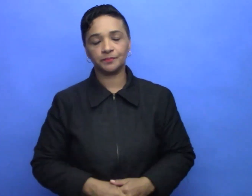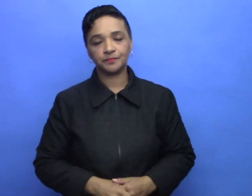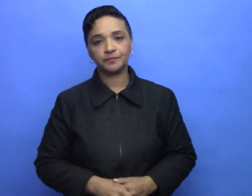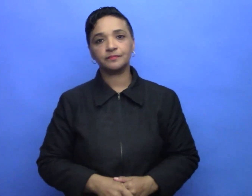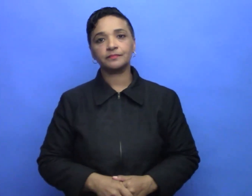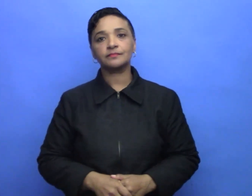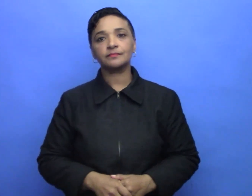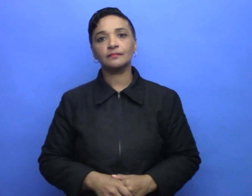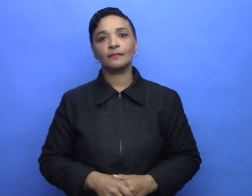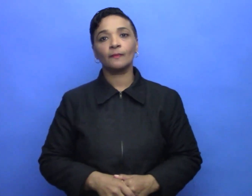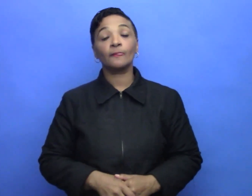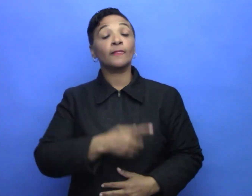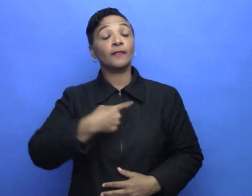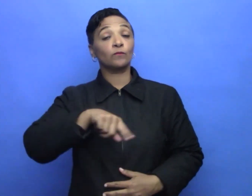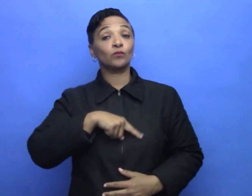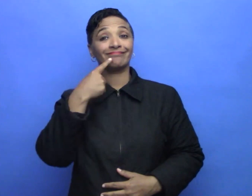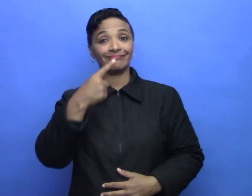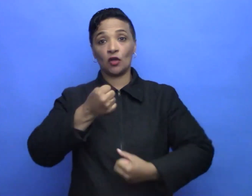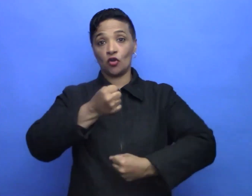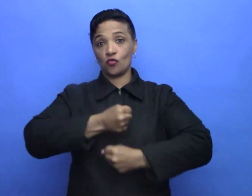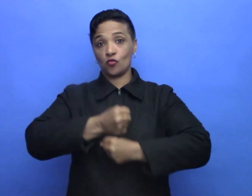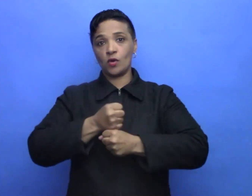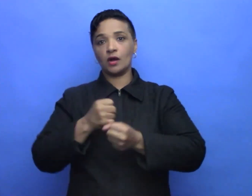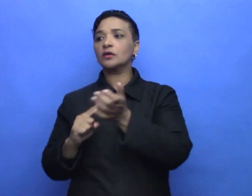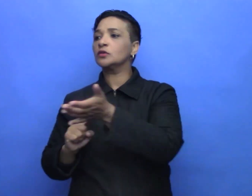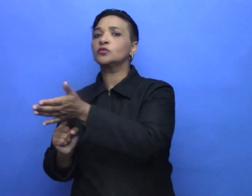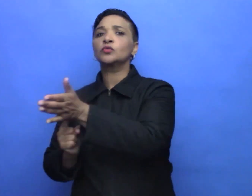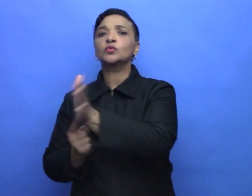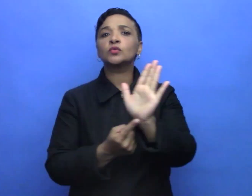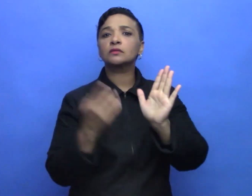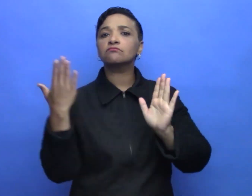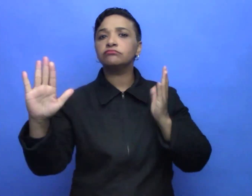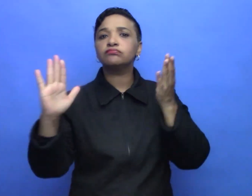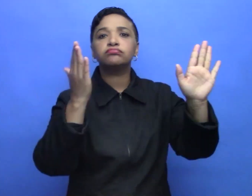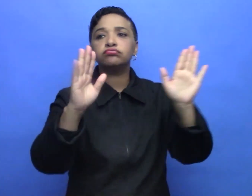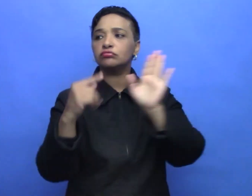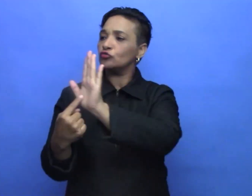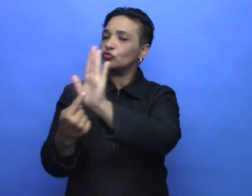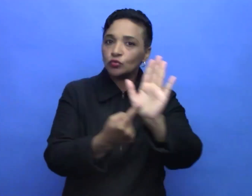When we talk about the career fairs, of course, we have to take in mind